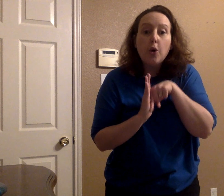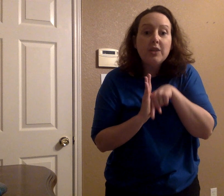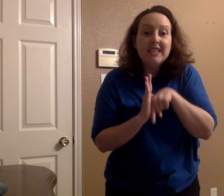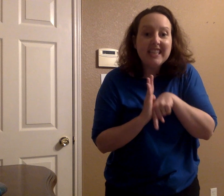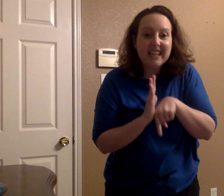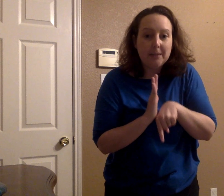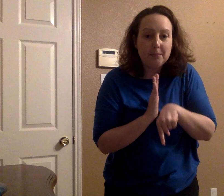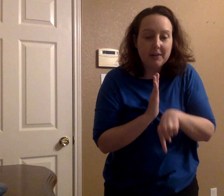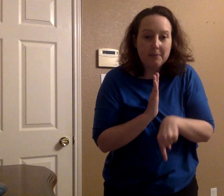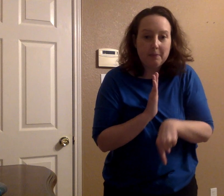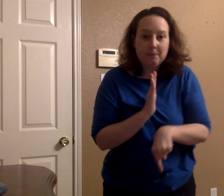deep.